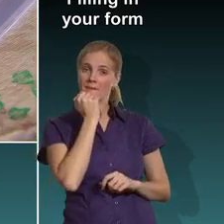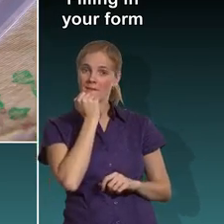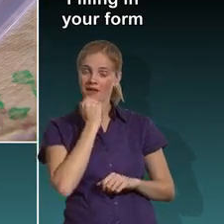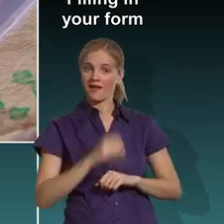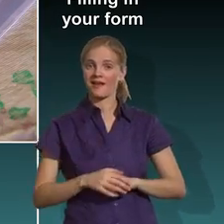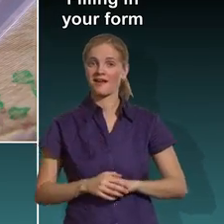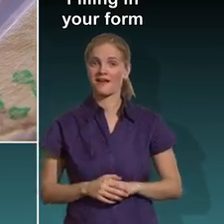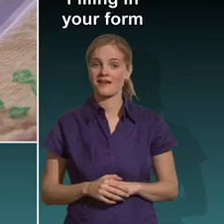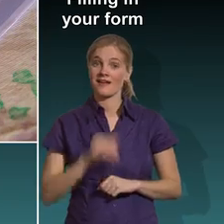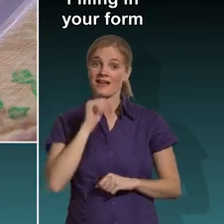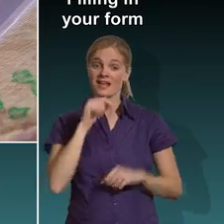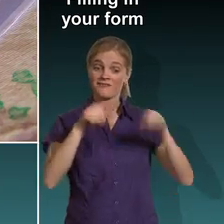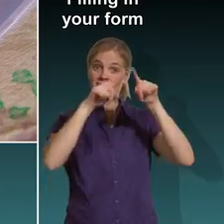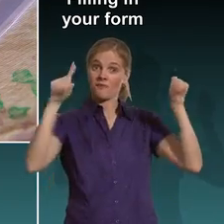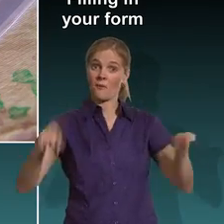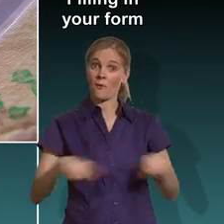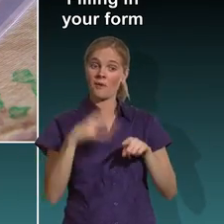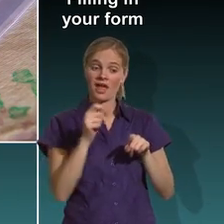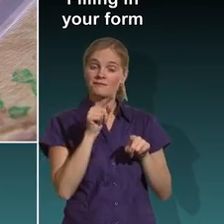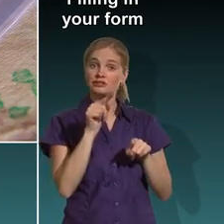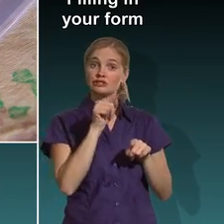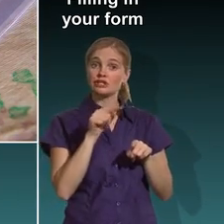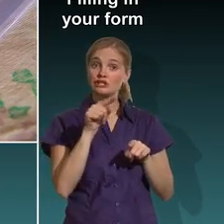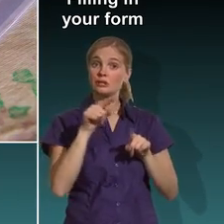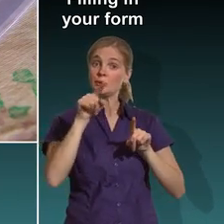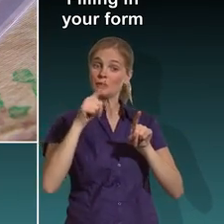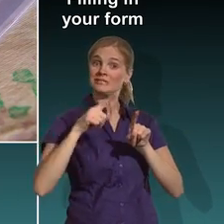Where the question requires a number, place the number.